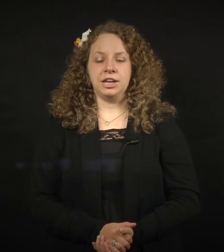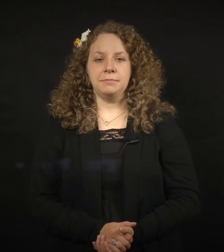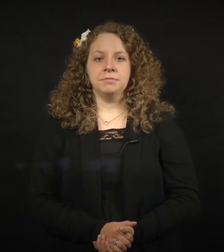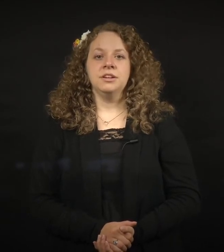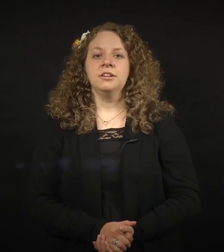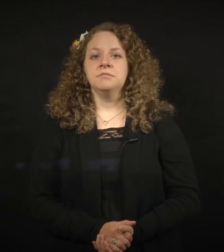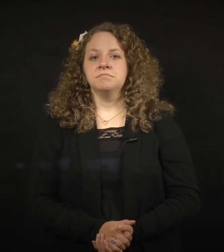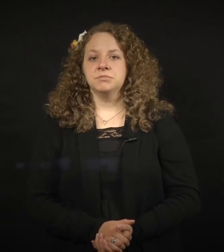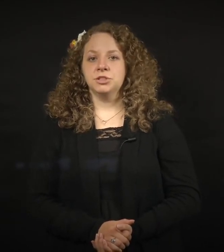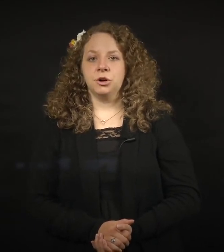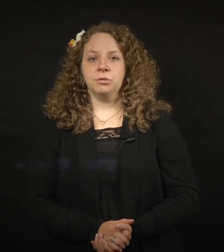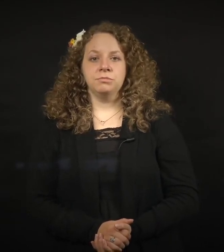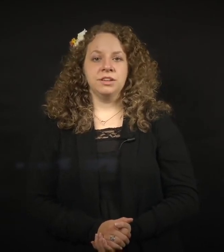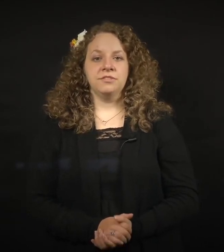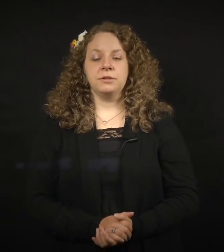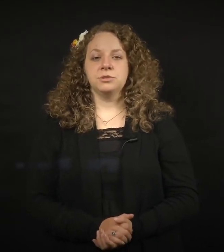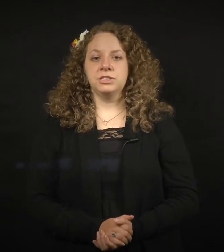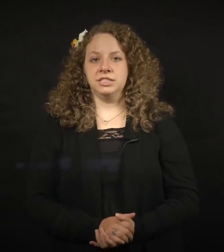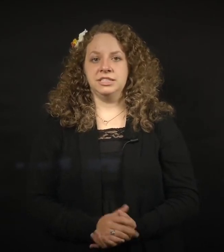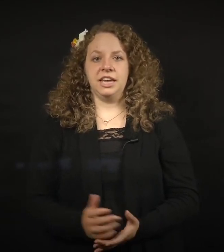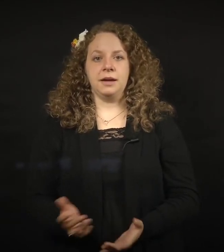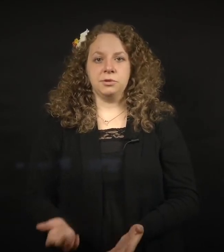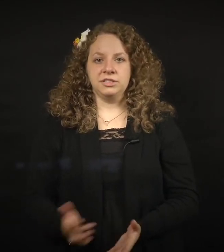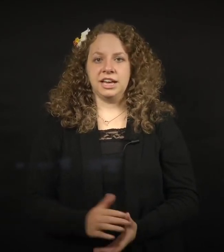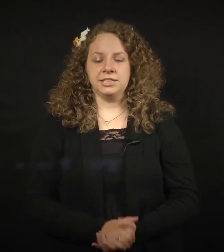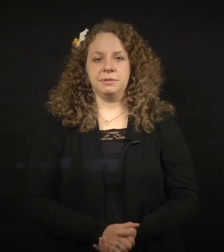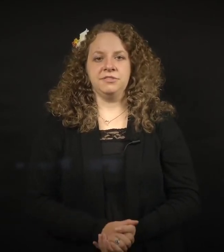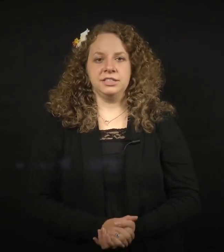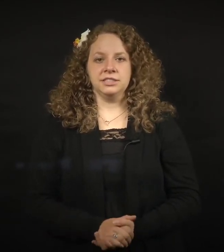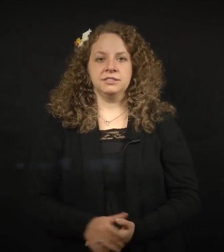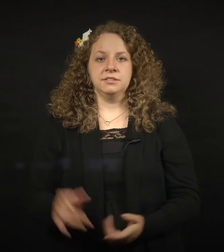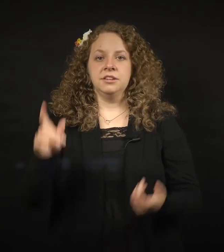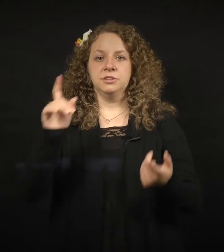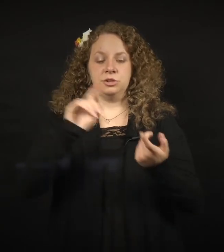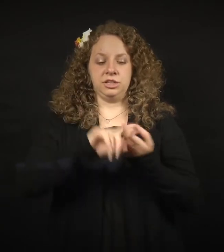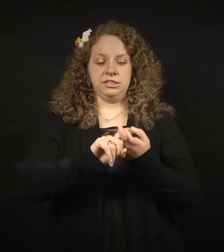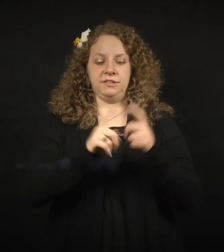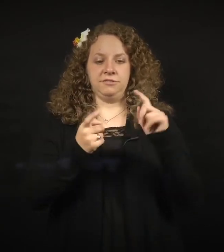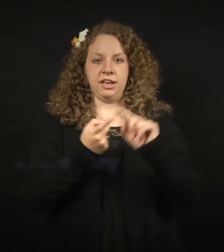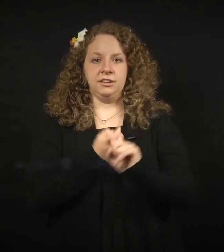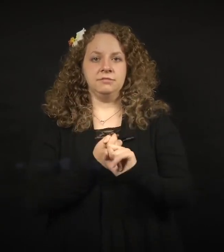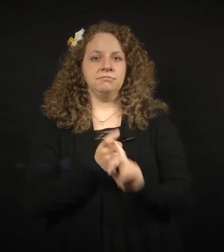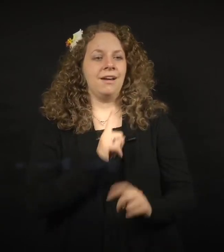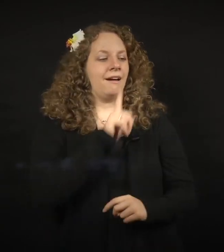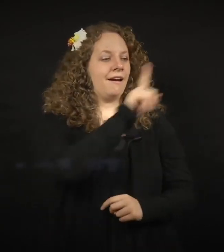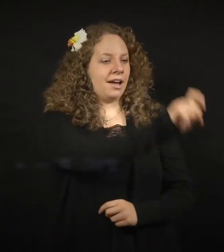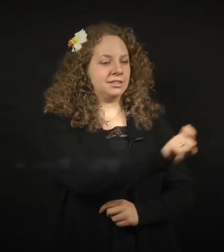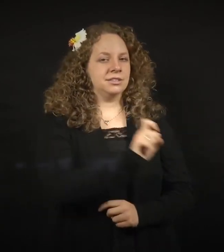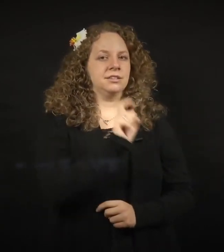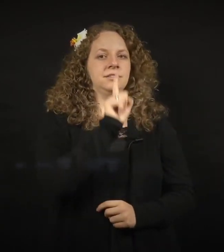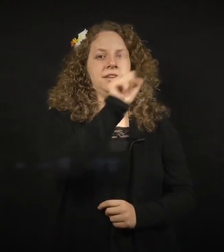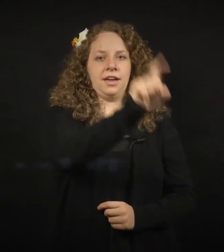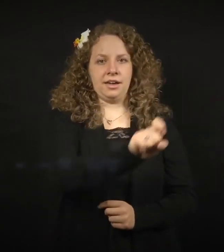time. So if I was going to say, I'm going to ask my friends. So I could say friend, ask,